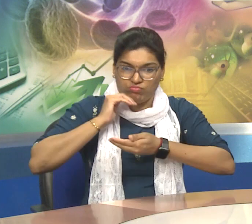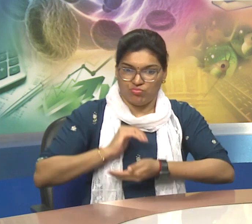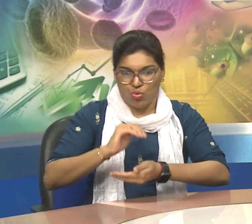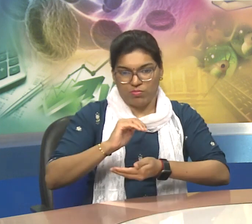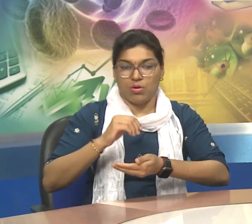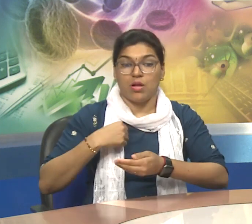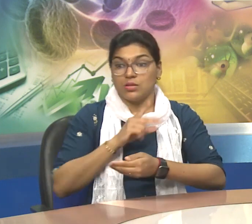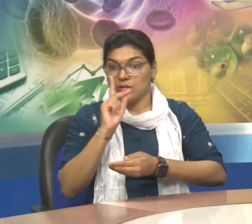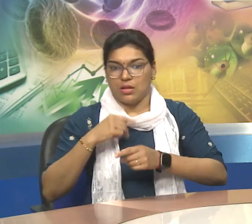etc.